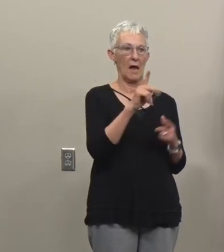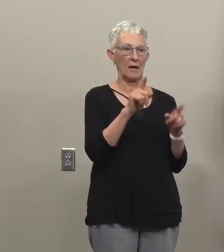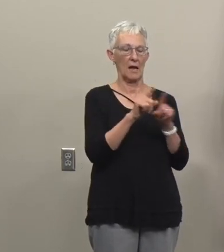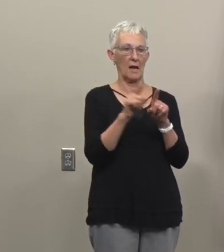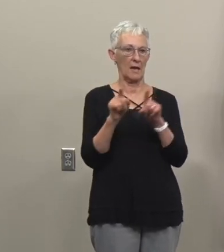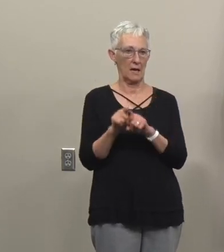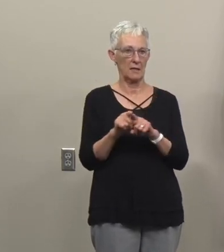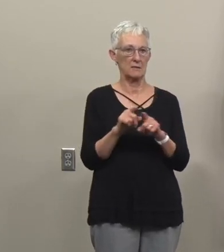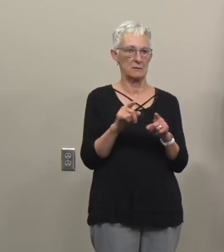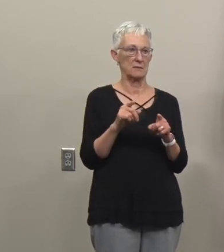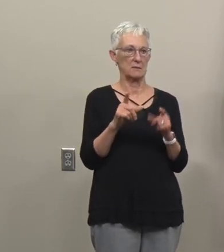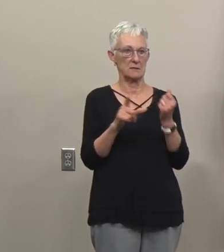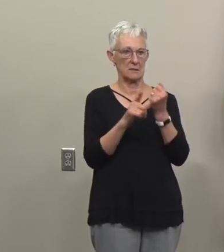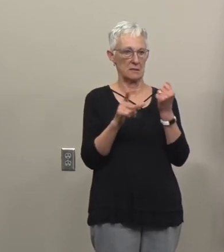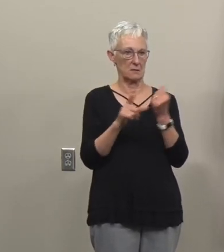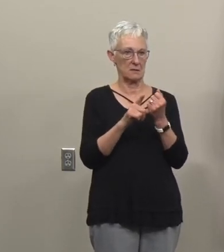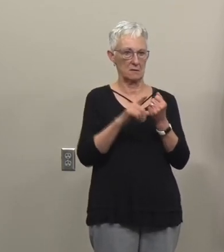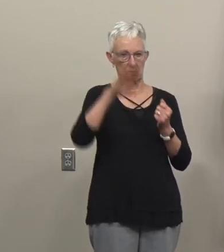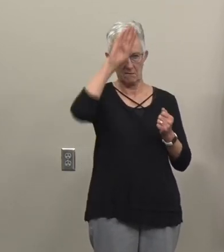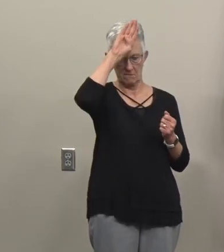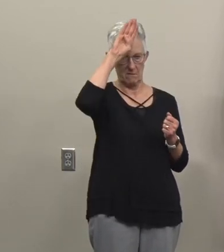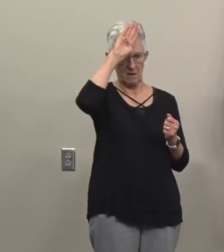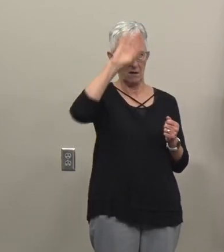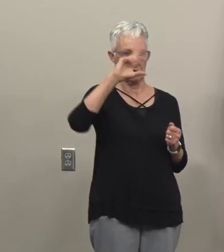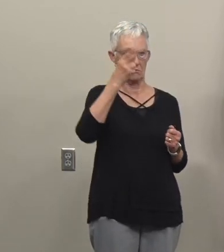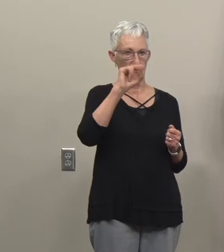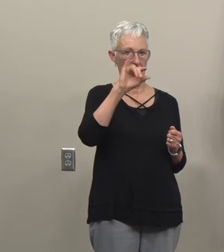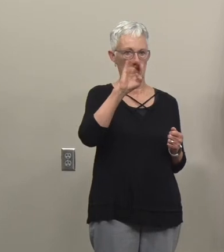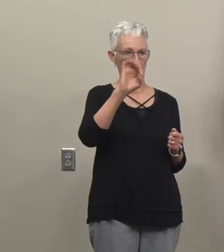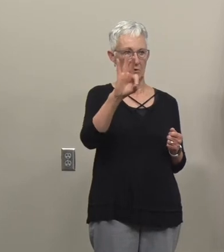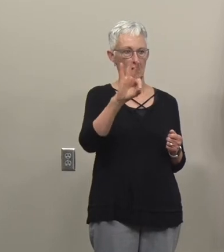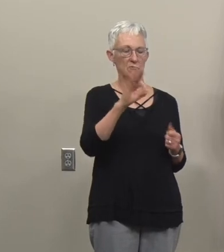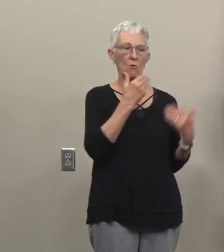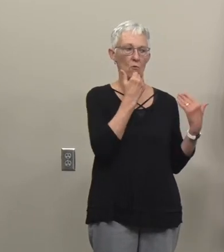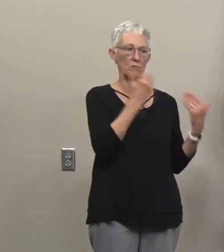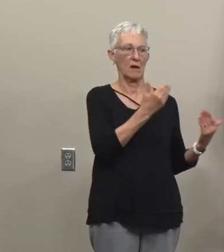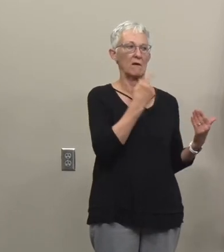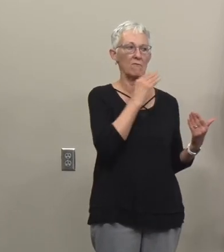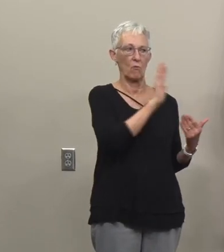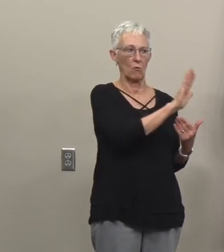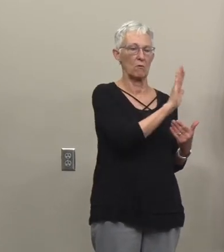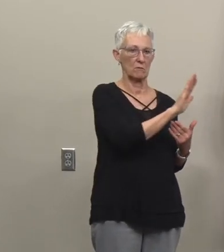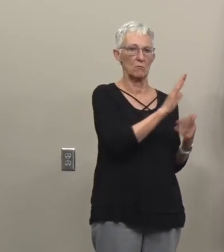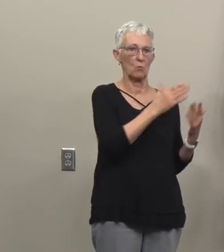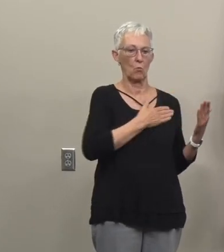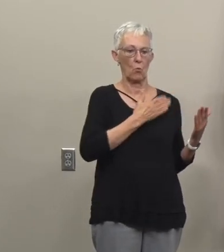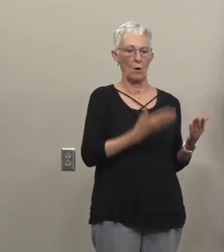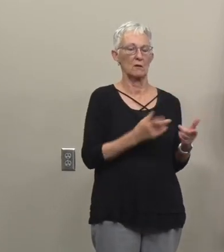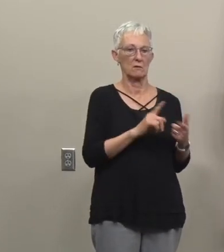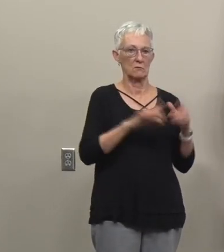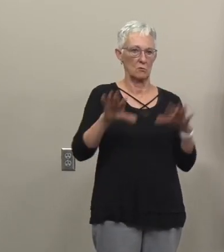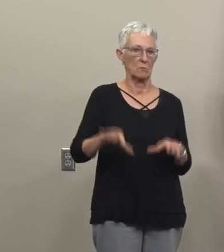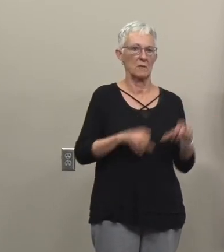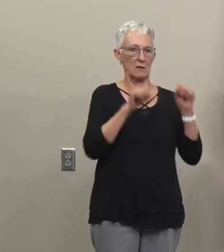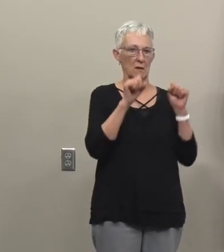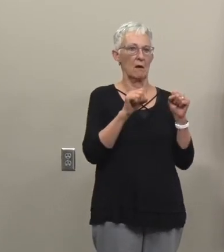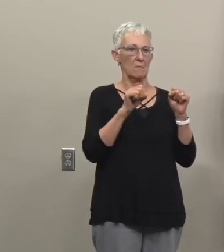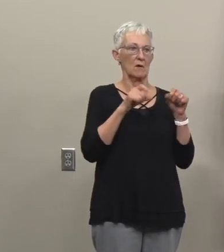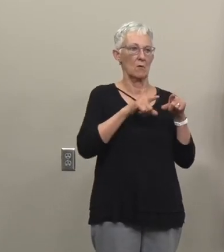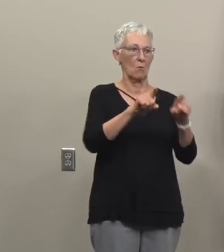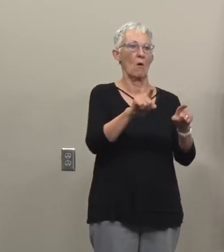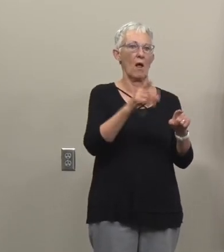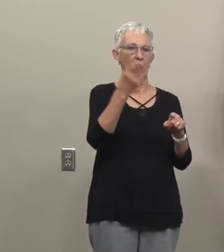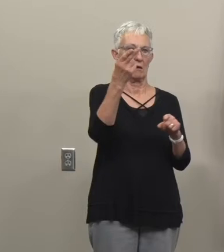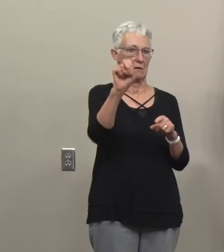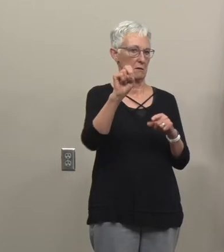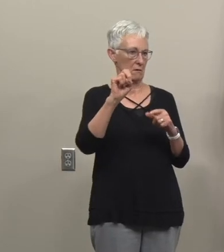fire chief. And I want to express my gratitude for his critical work as a member of our unified command team. This certainly was not the role